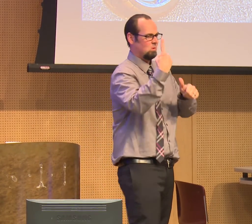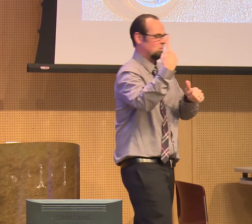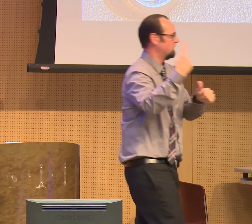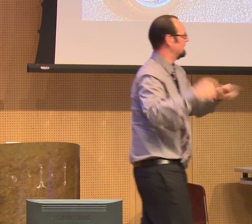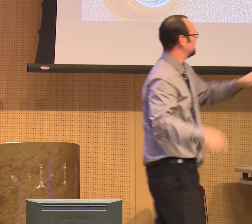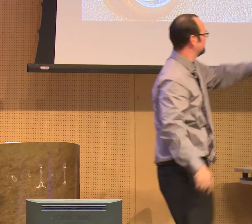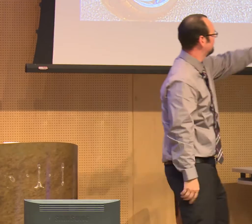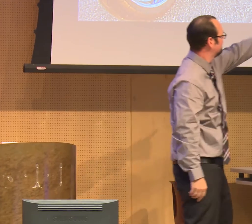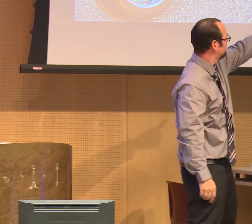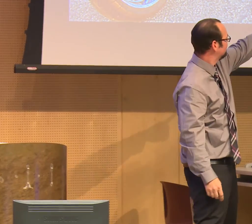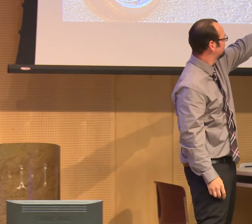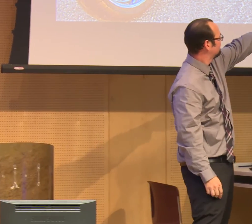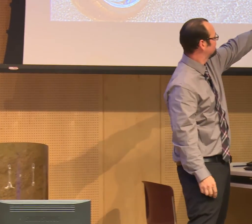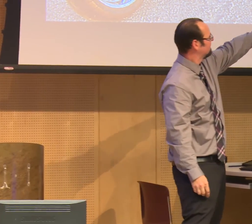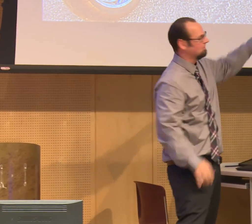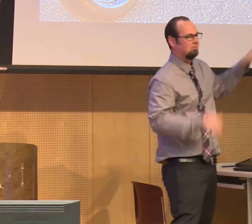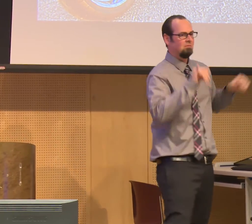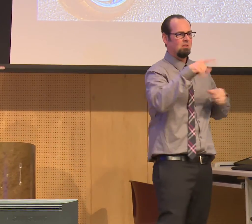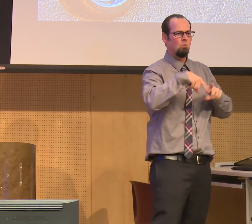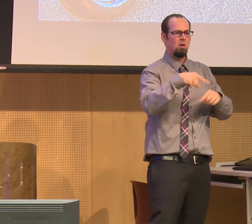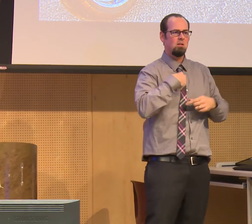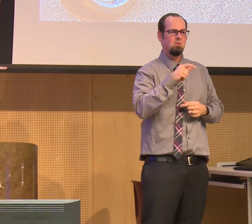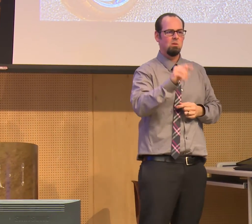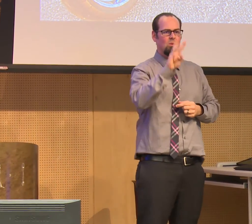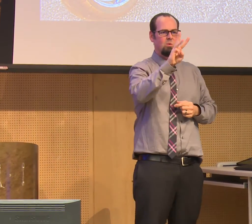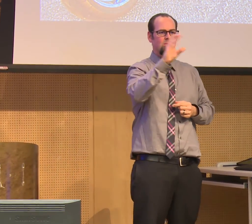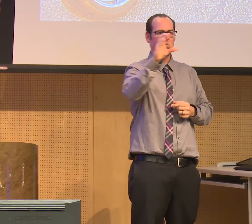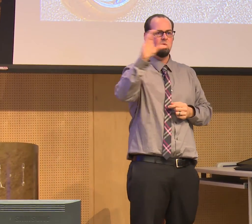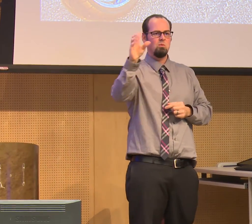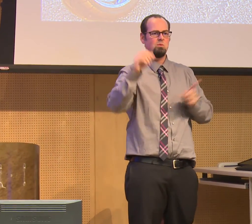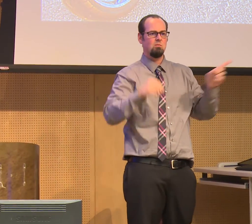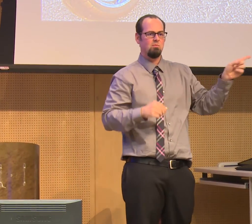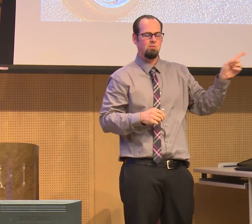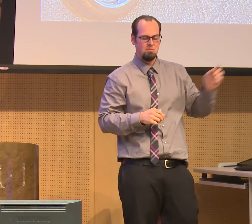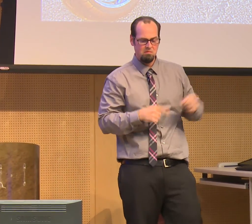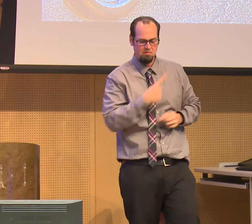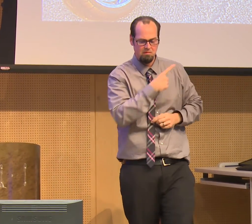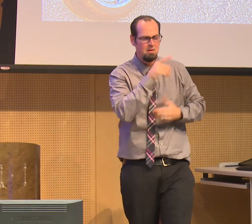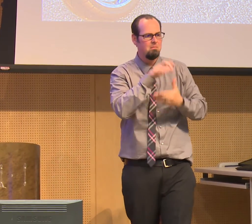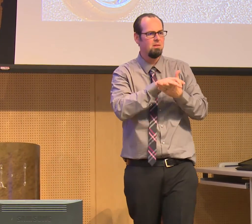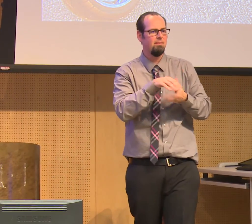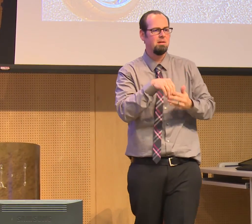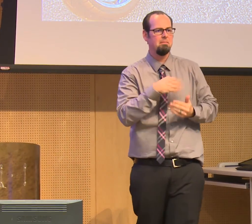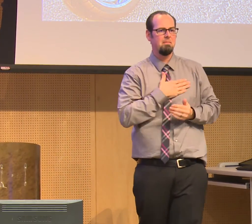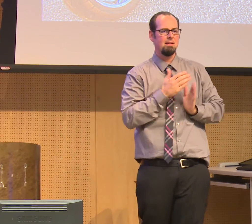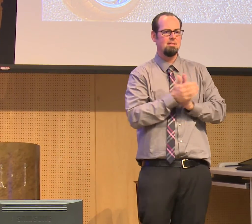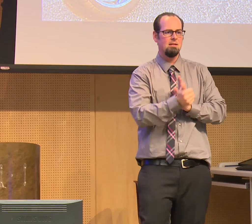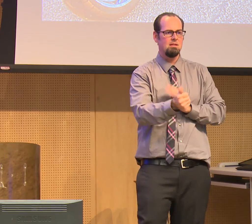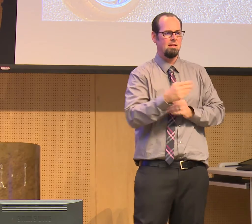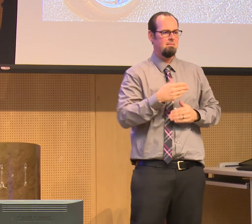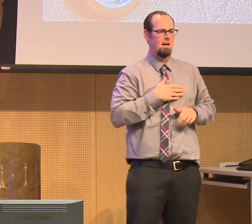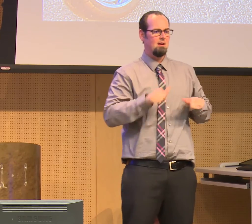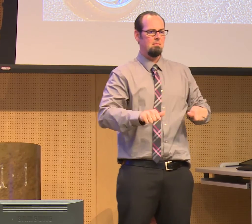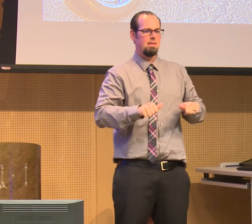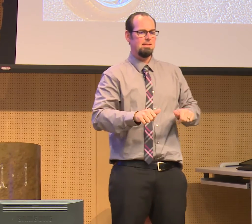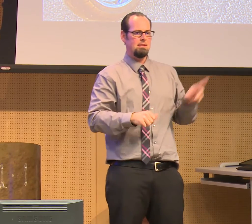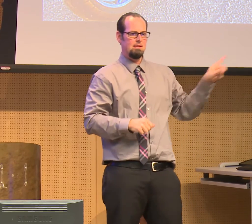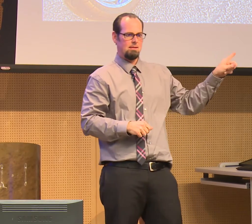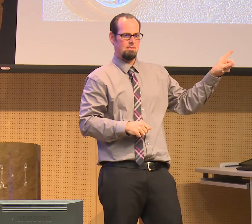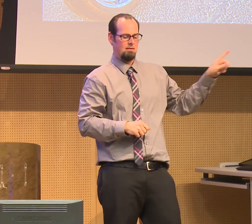These two items. This on the right, I built this when I was with West Coast Choppers. They believed that I could do